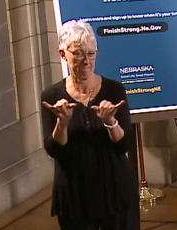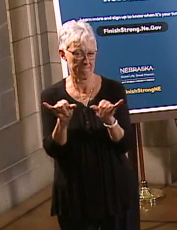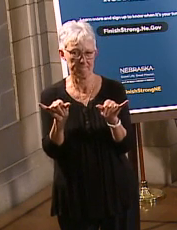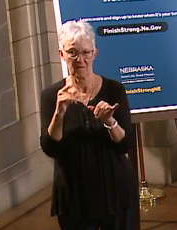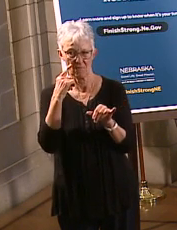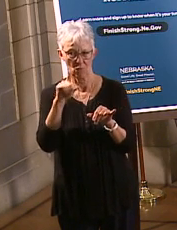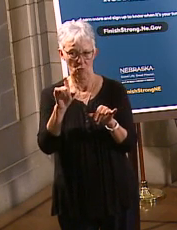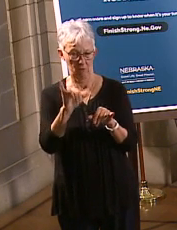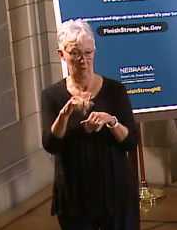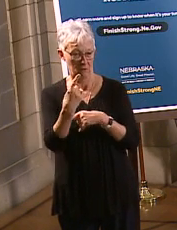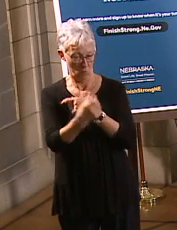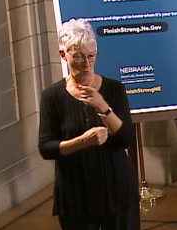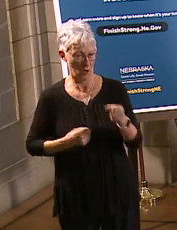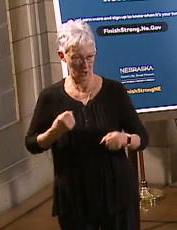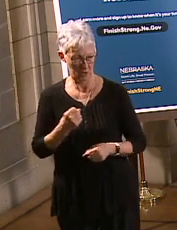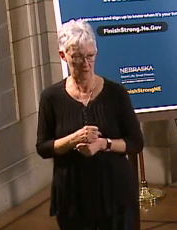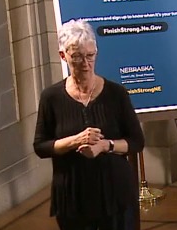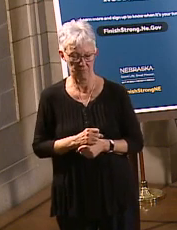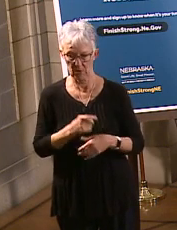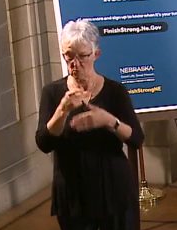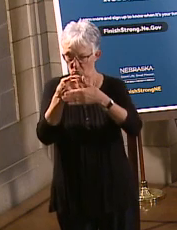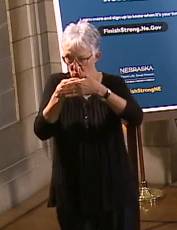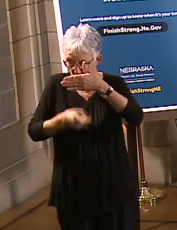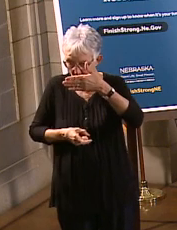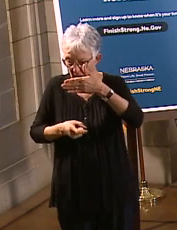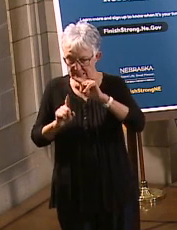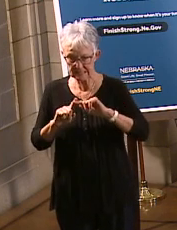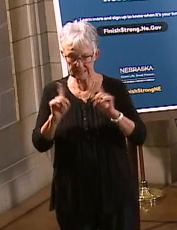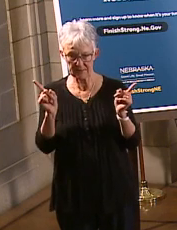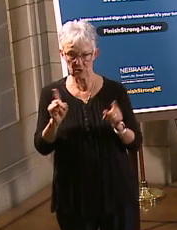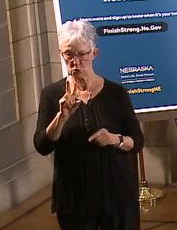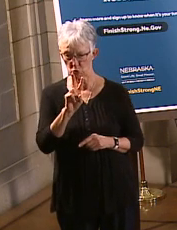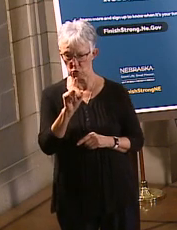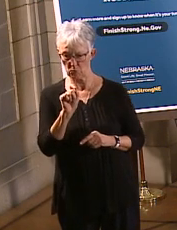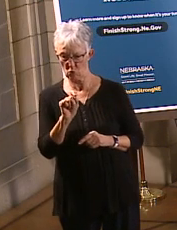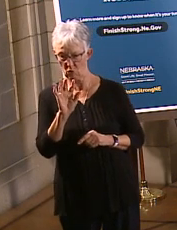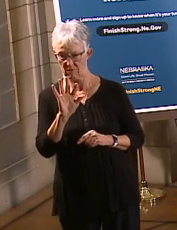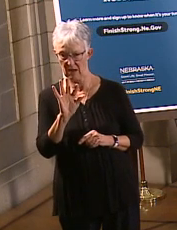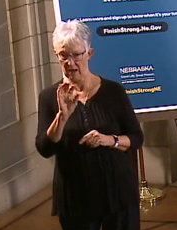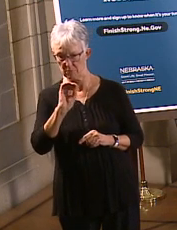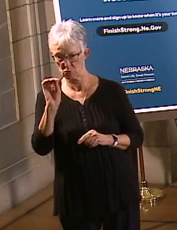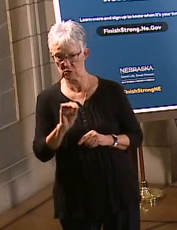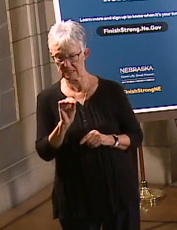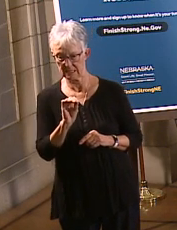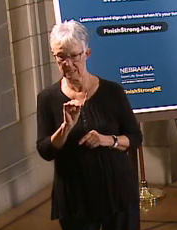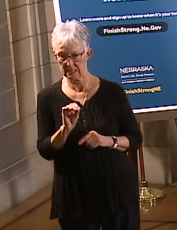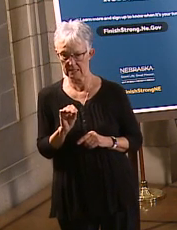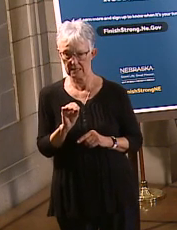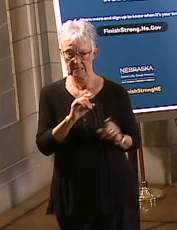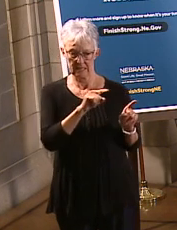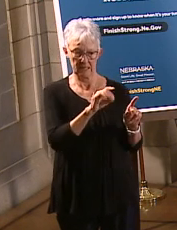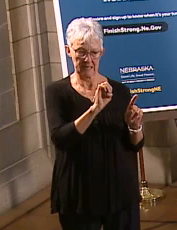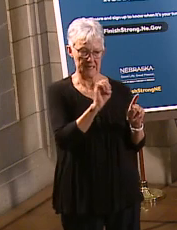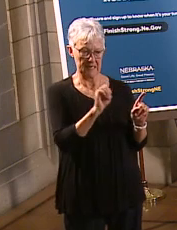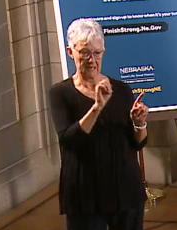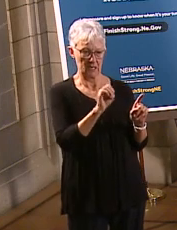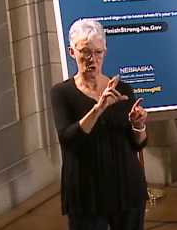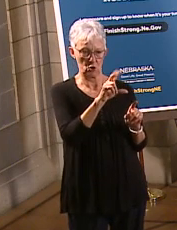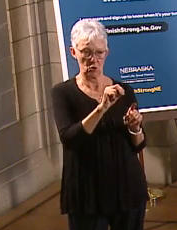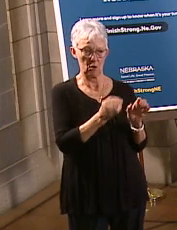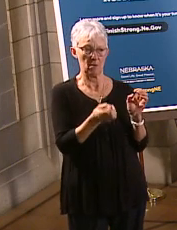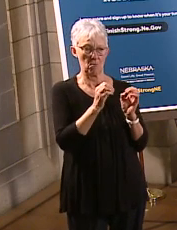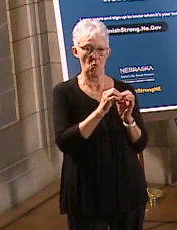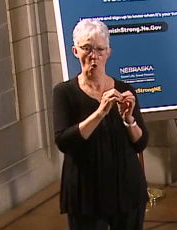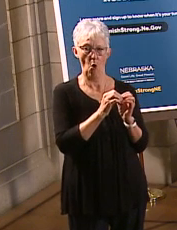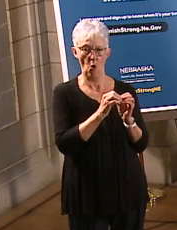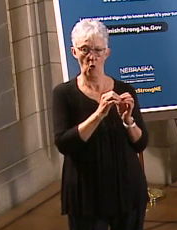1 year demonstration. A price difference of more than 2.5% compared to E15 would cause E30 to become a more